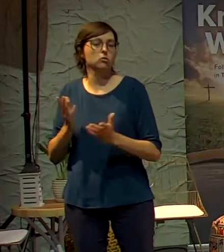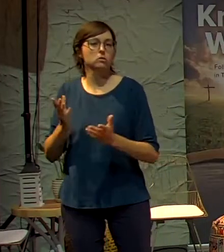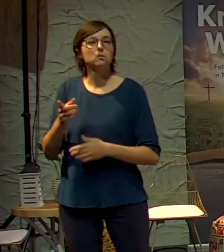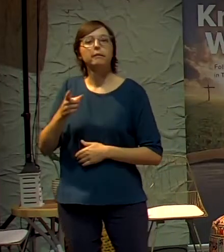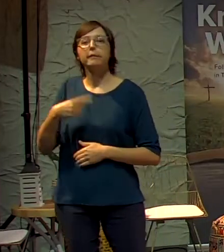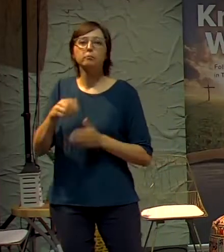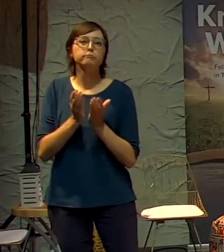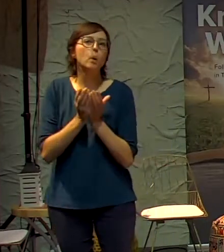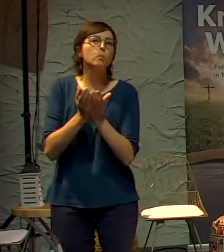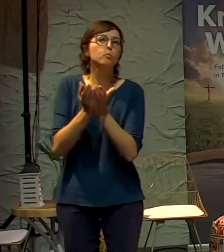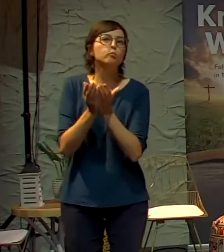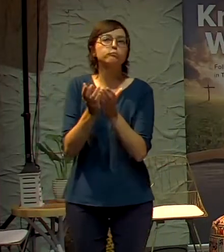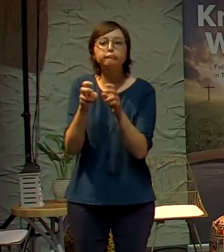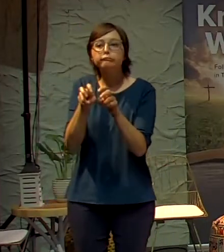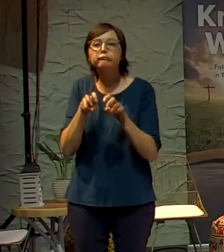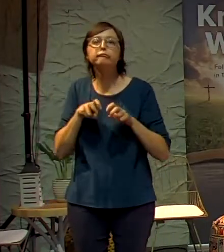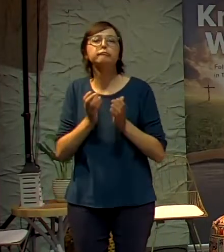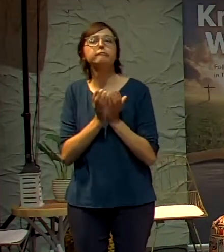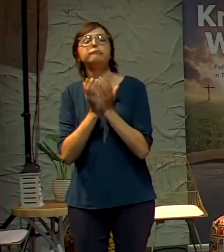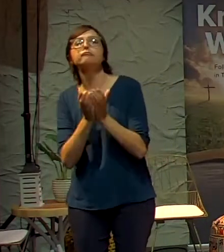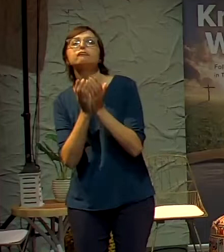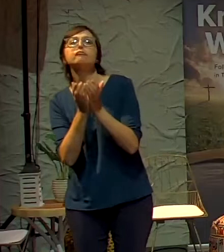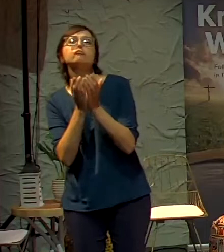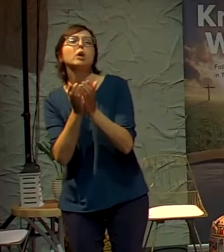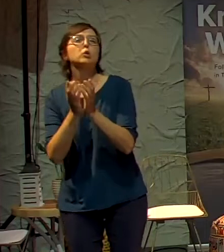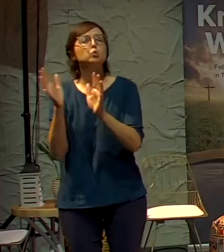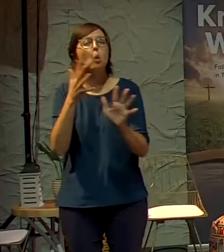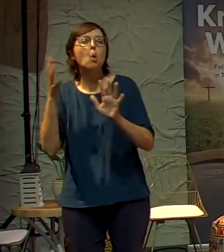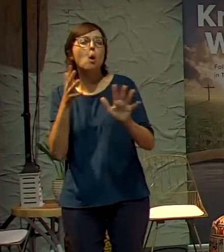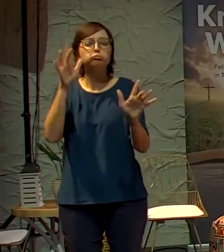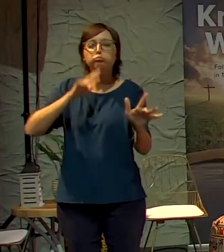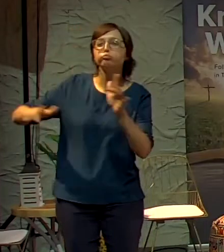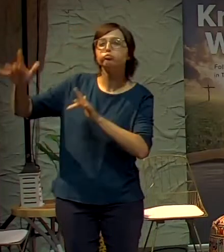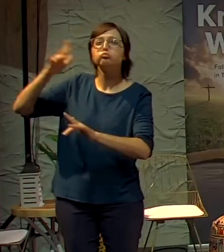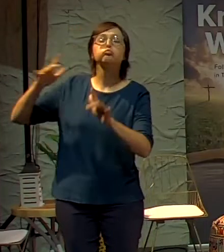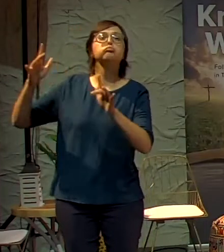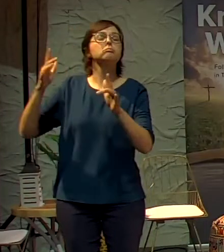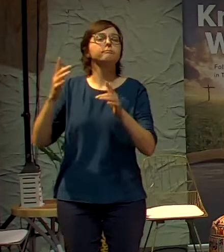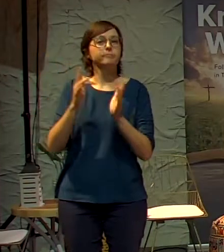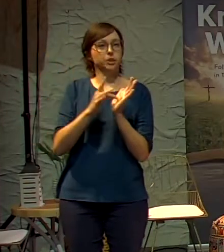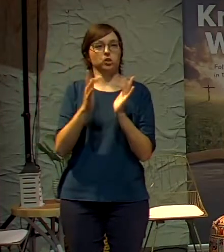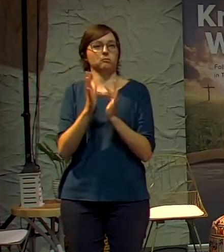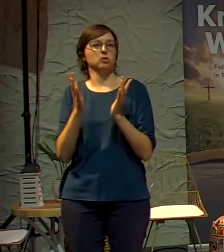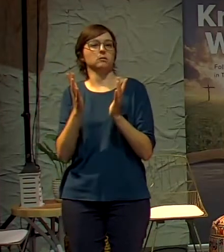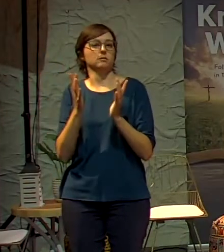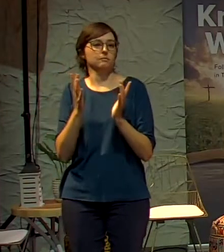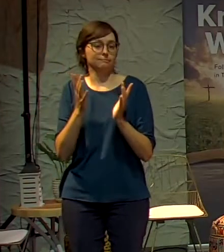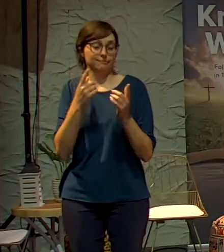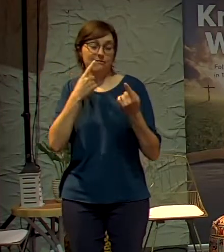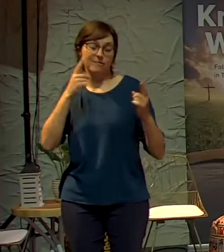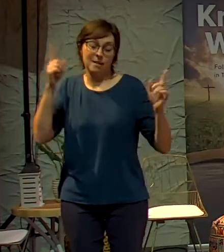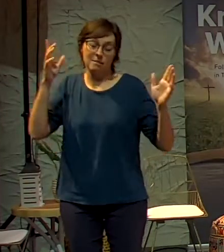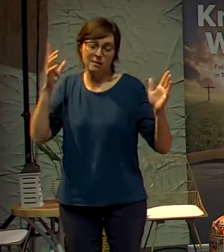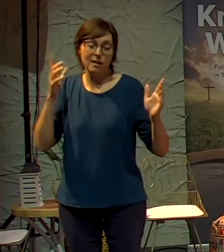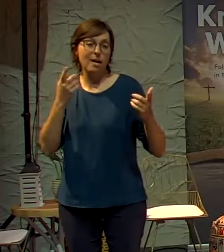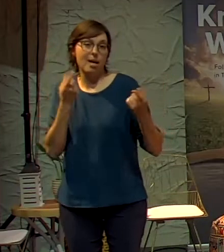crossing the sea, and there's a big storm, and Jesus, you know, famously